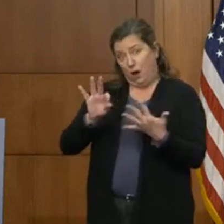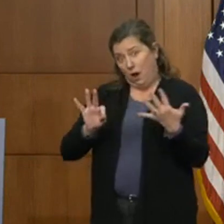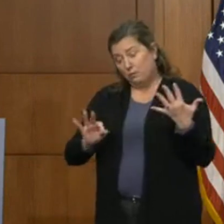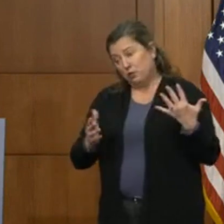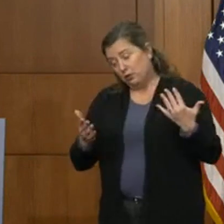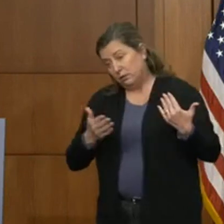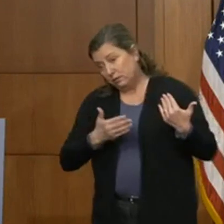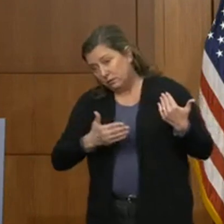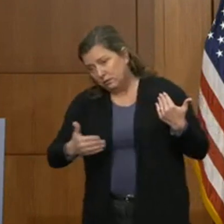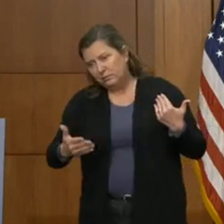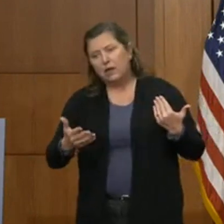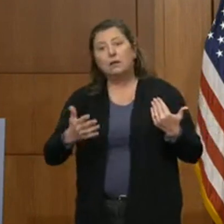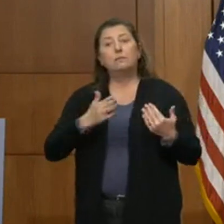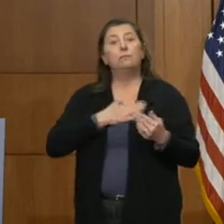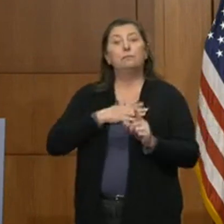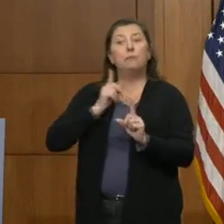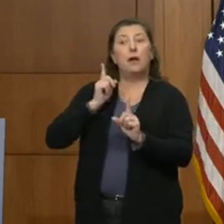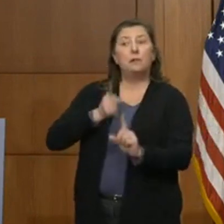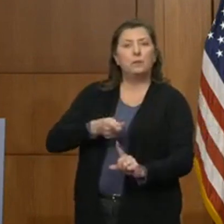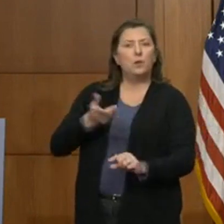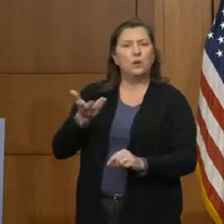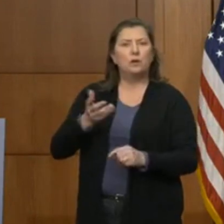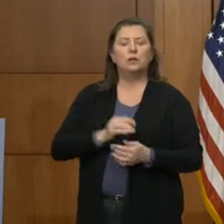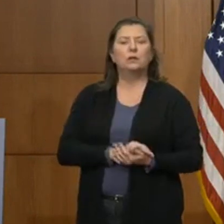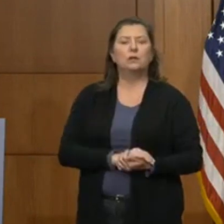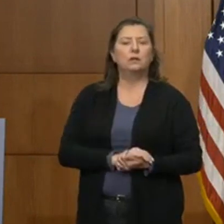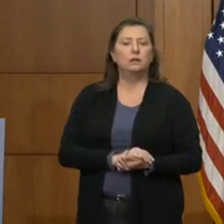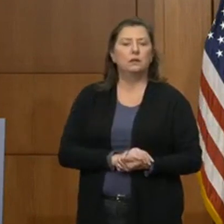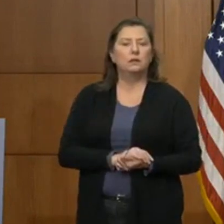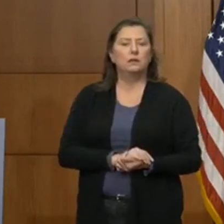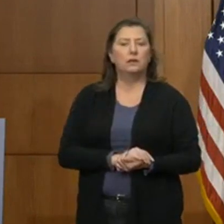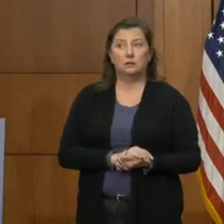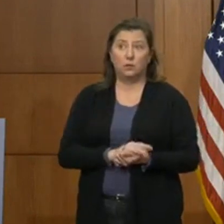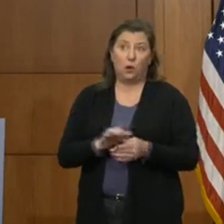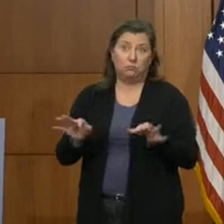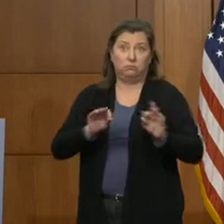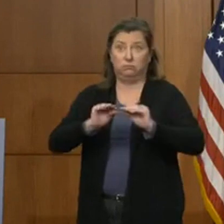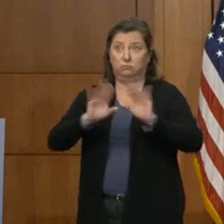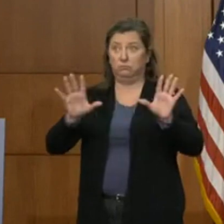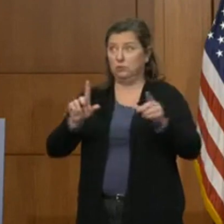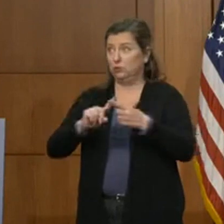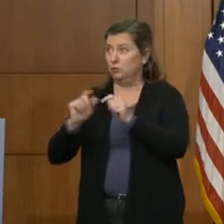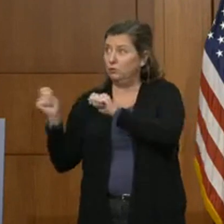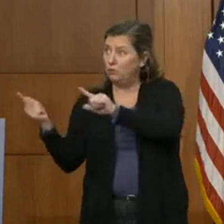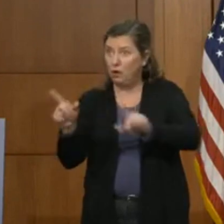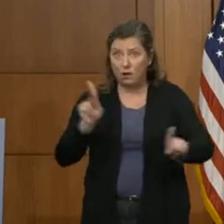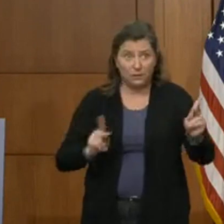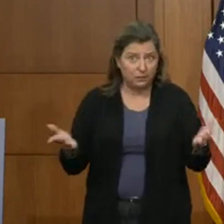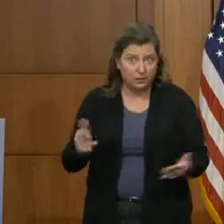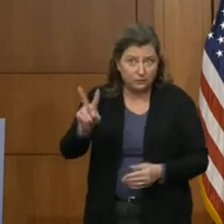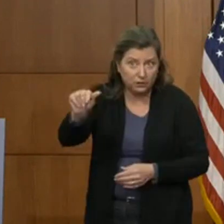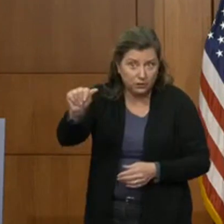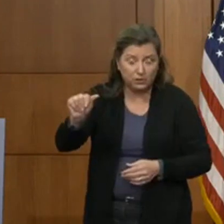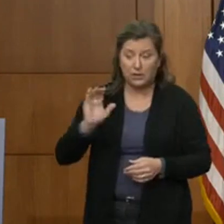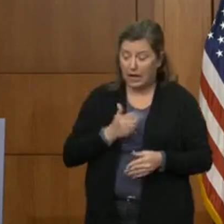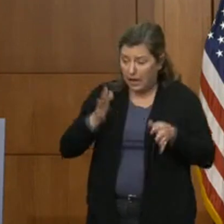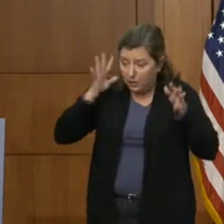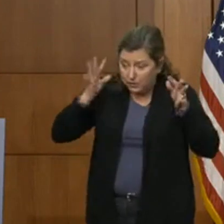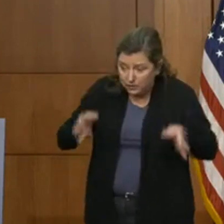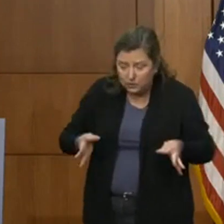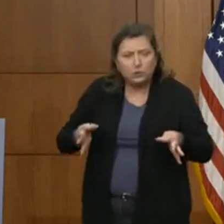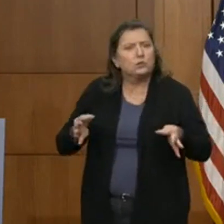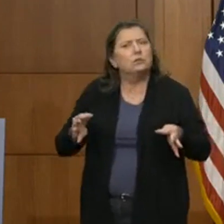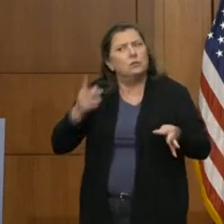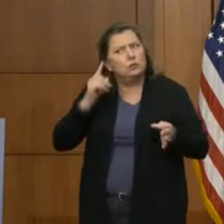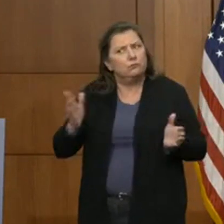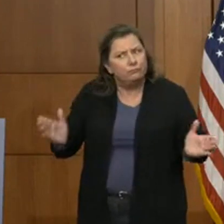Henry. But the point that I would like to make clear to all Virginians is that the decisions that we are making are to promote